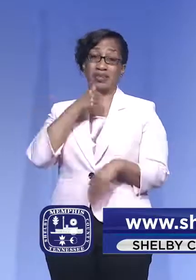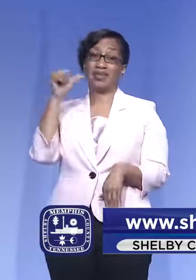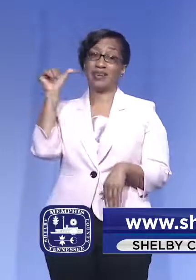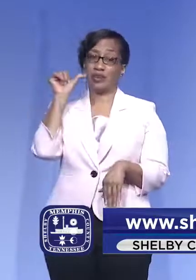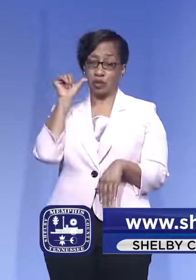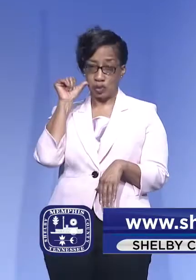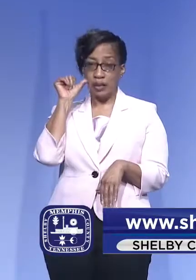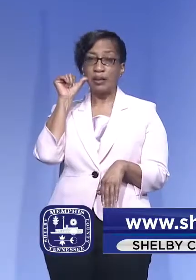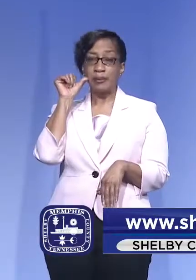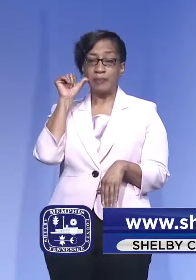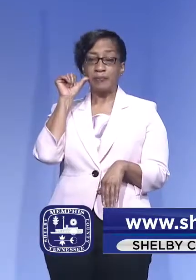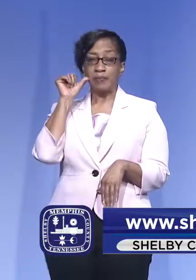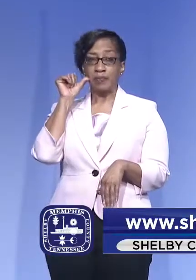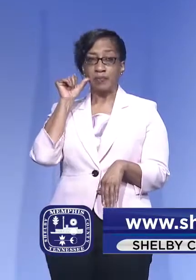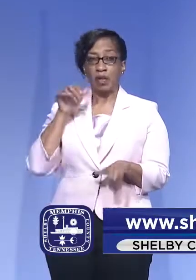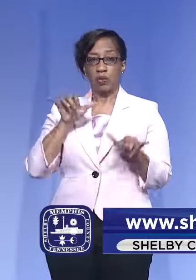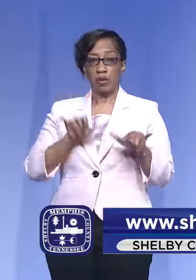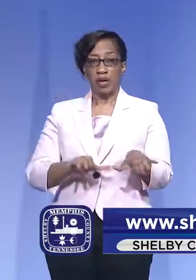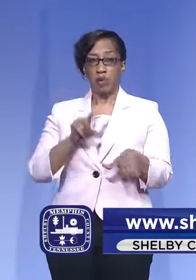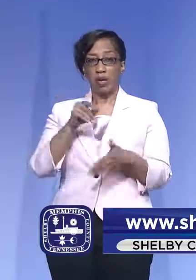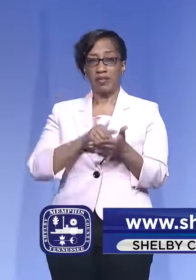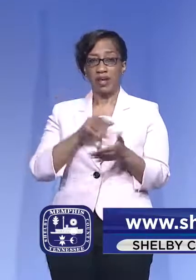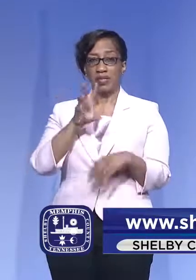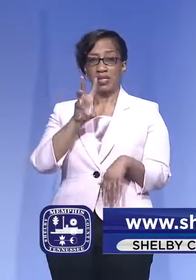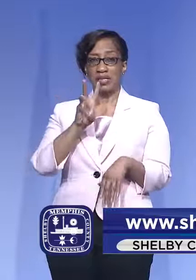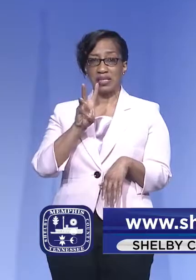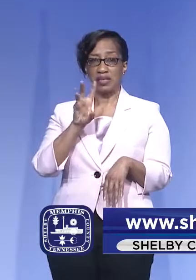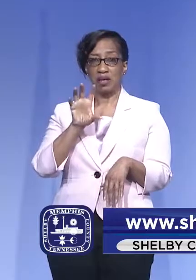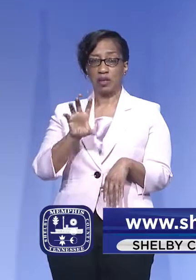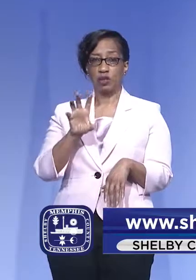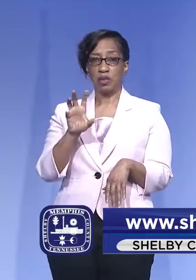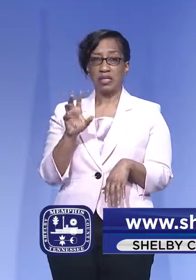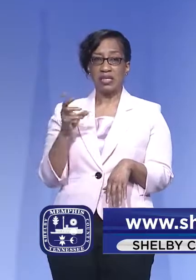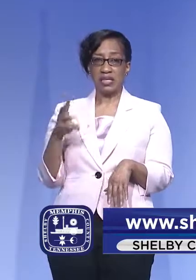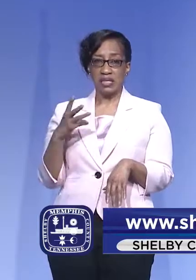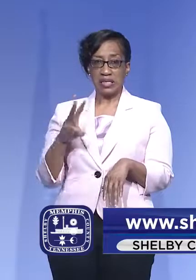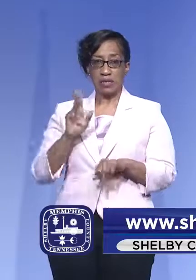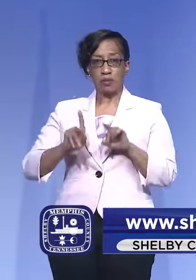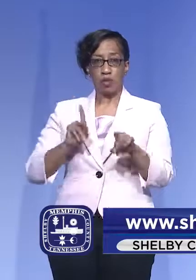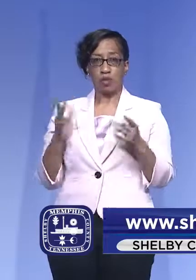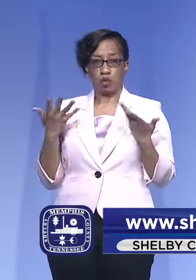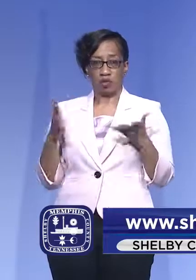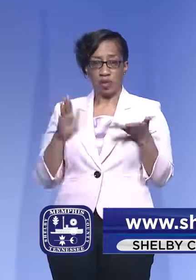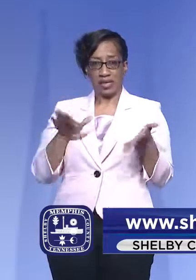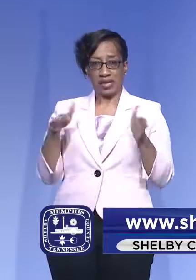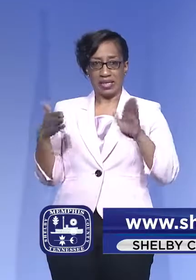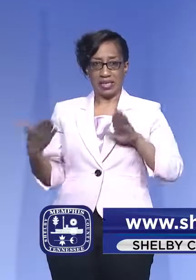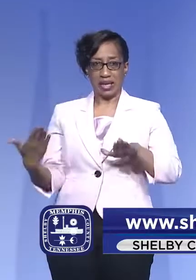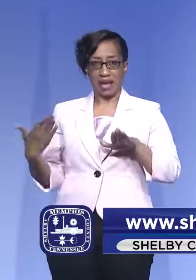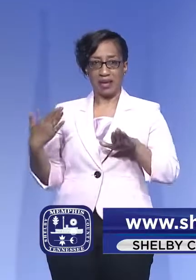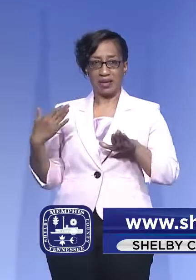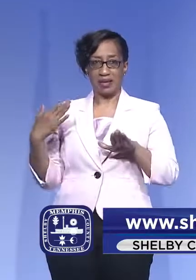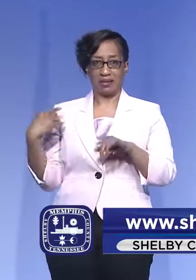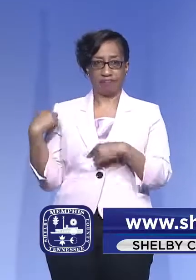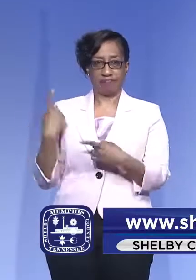we've remaining at 1,617 people who have died from COVID-19 in the past